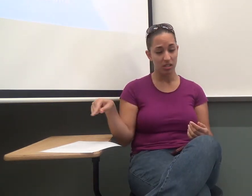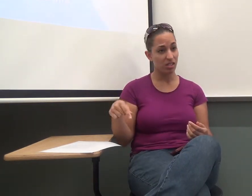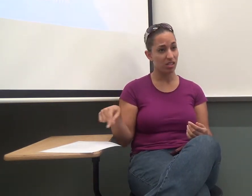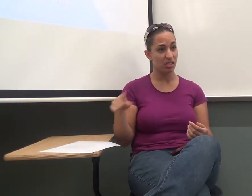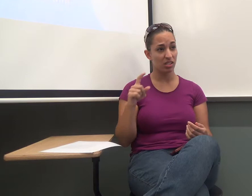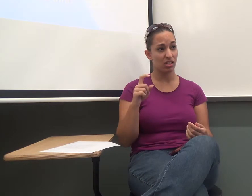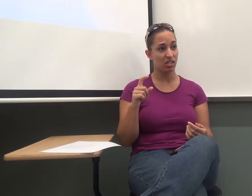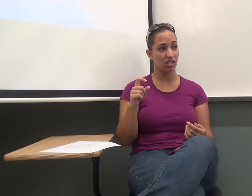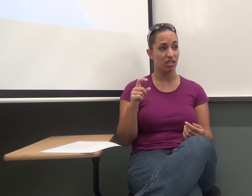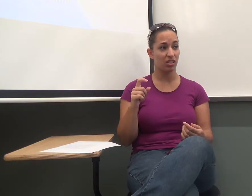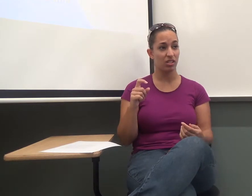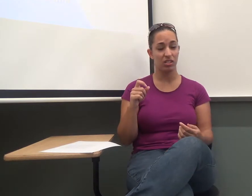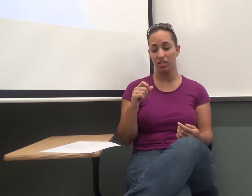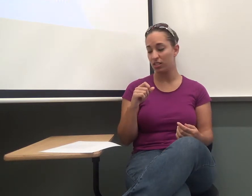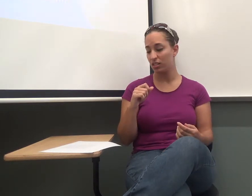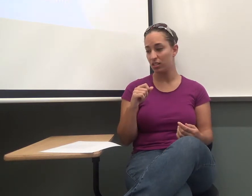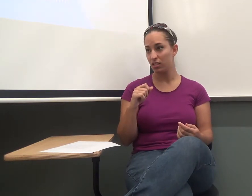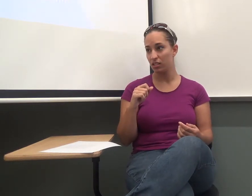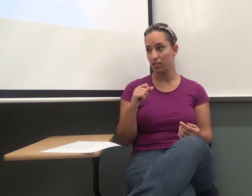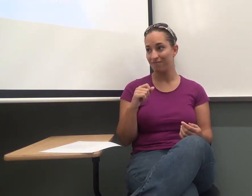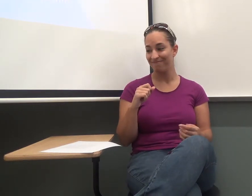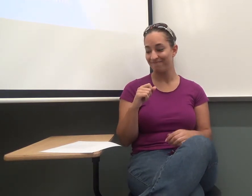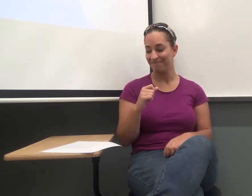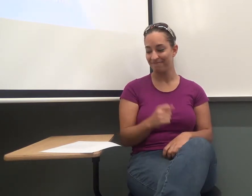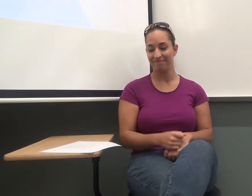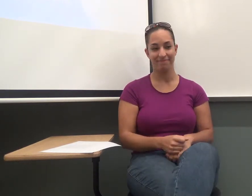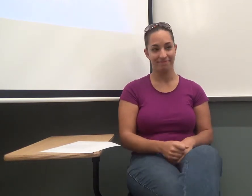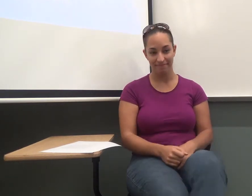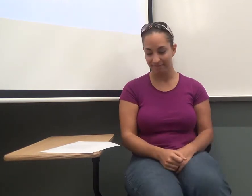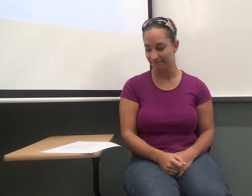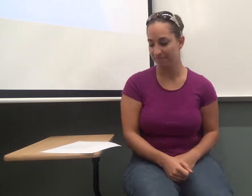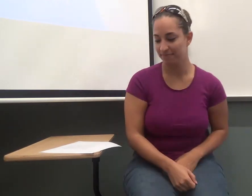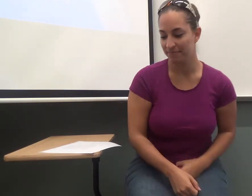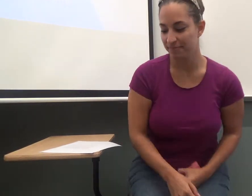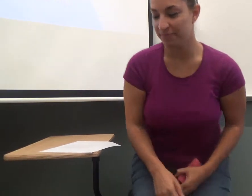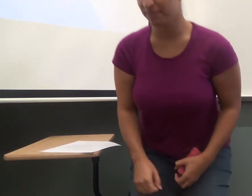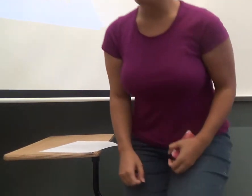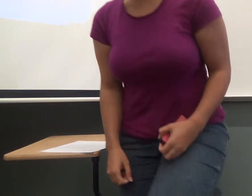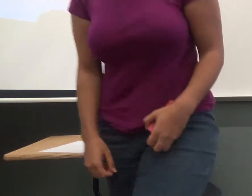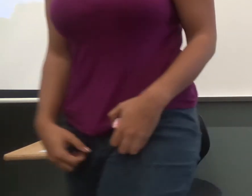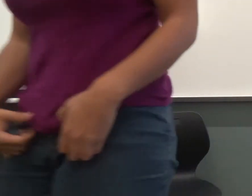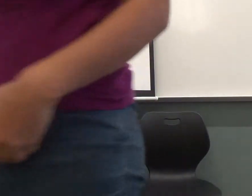Yes. It's a verb. Ride. Verb Around. to ride.